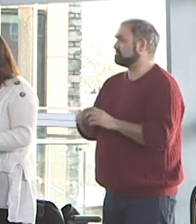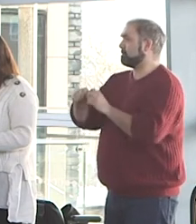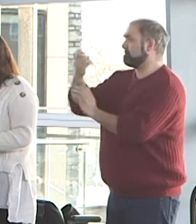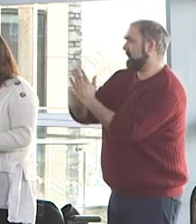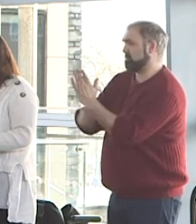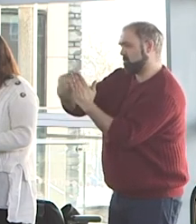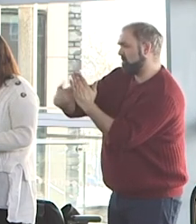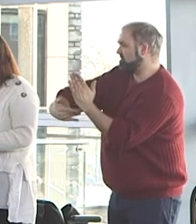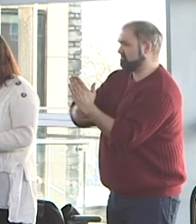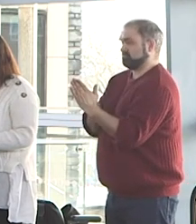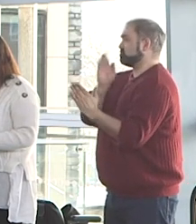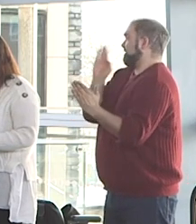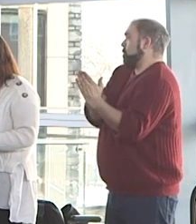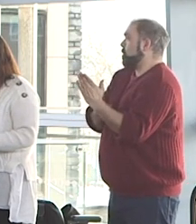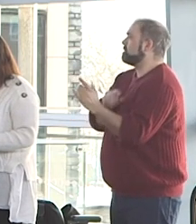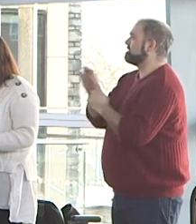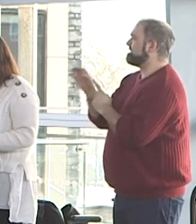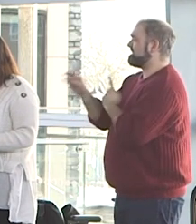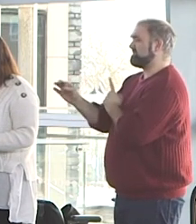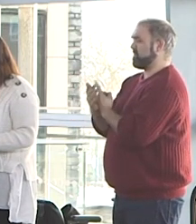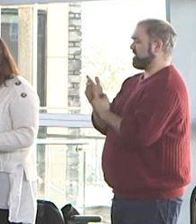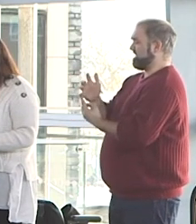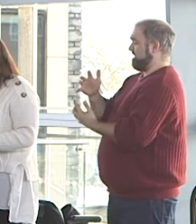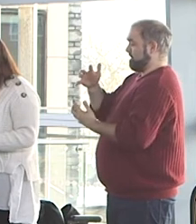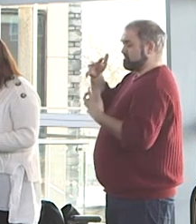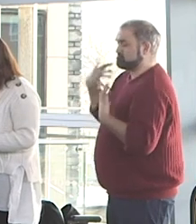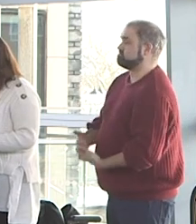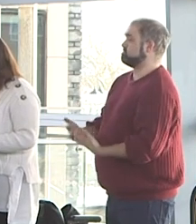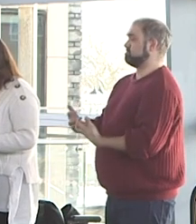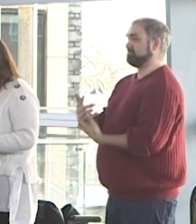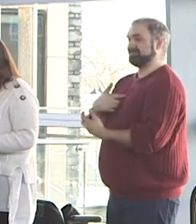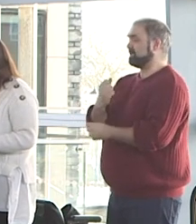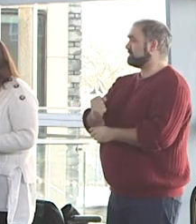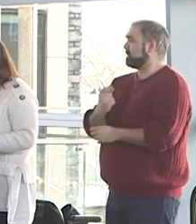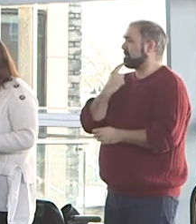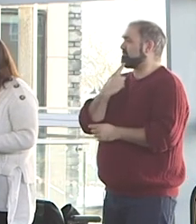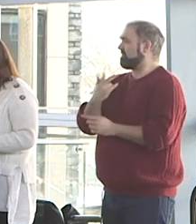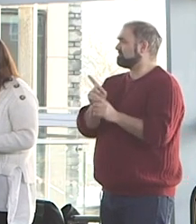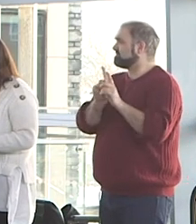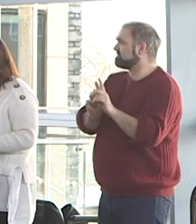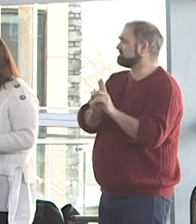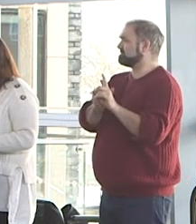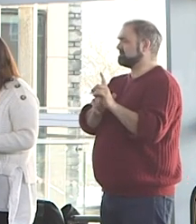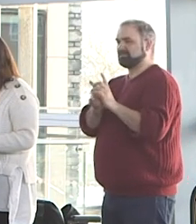was relatively straightforward, but my interview was very intense. I had no boyfriend then, and I was not a part of an